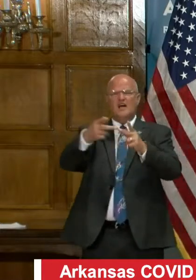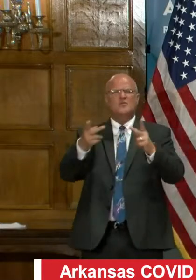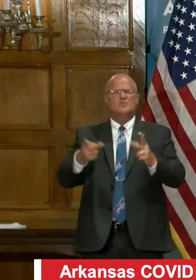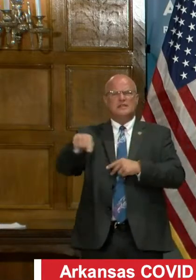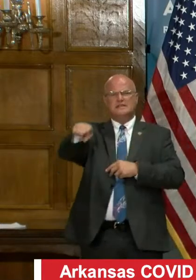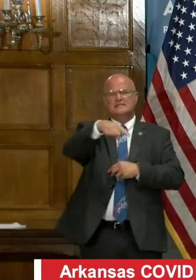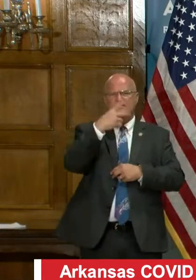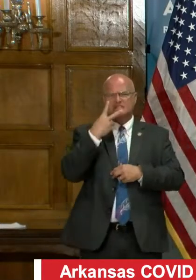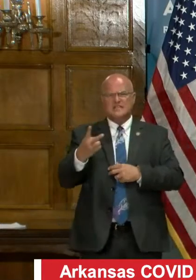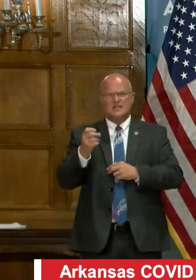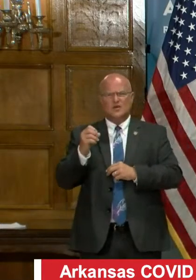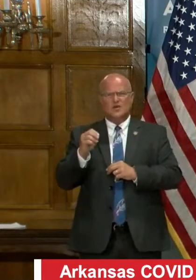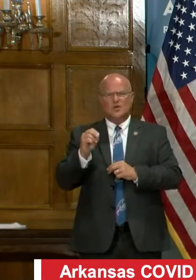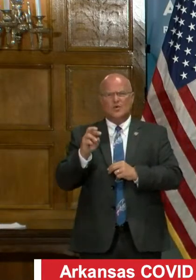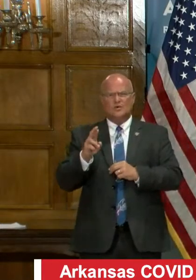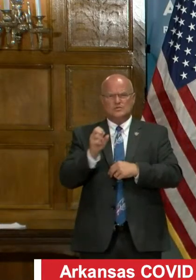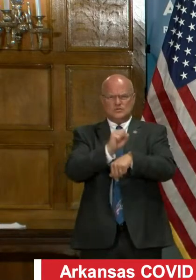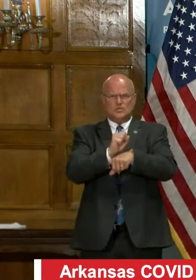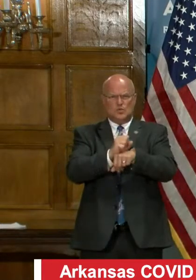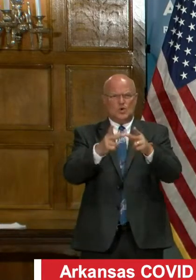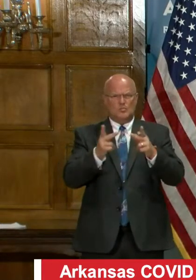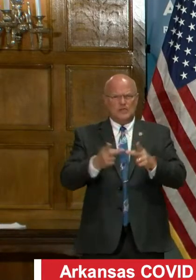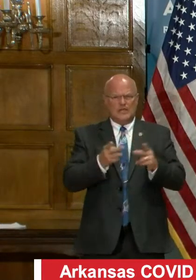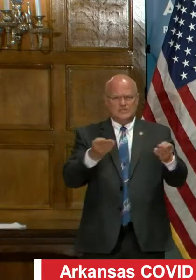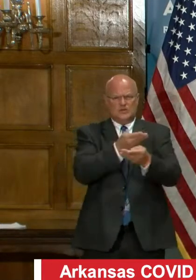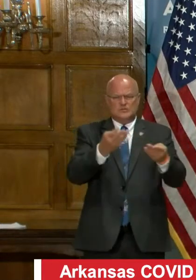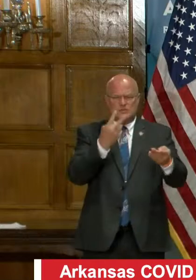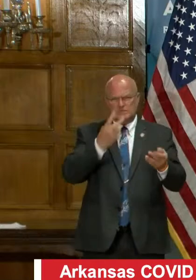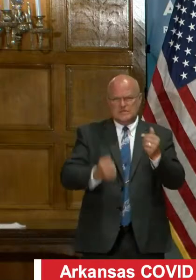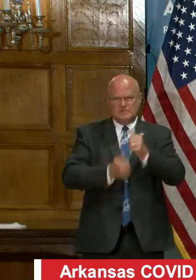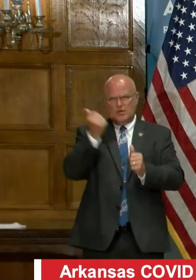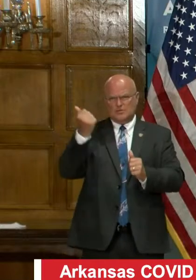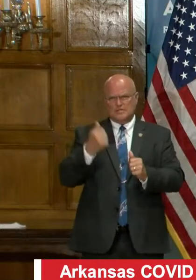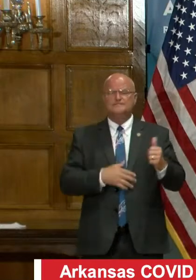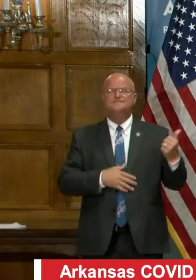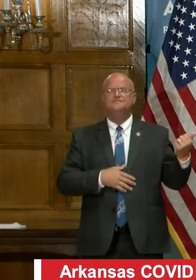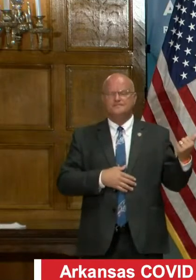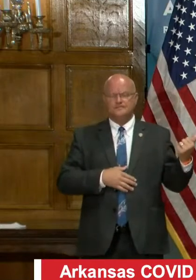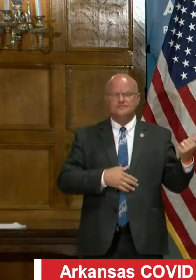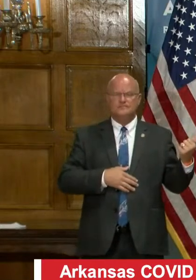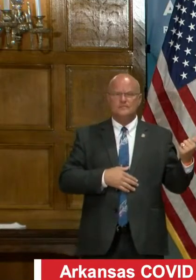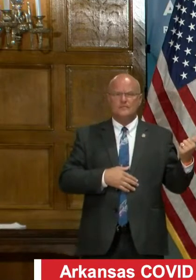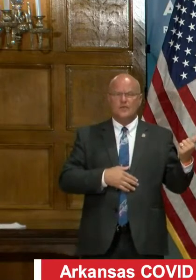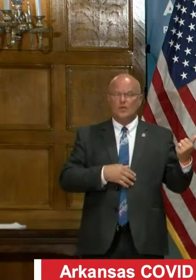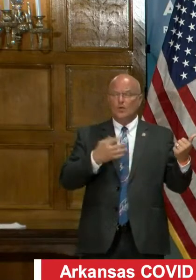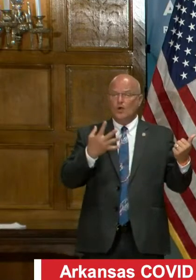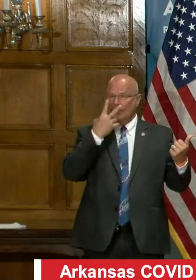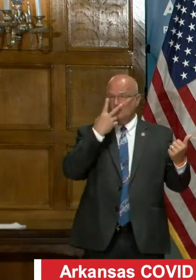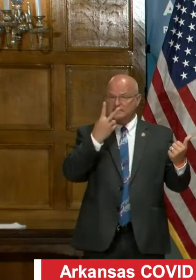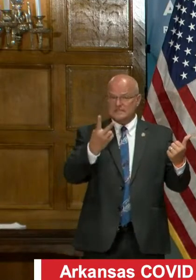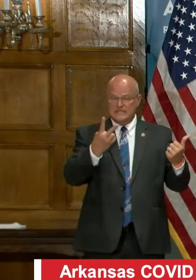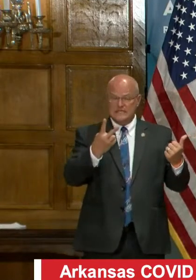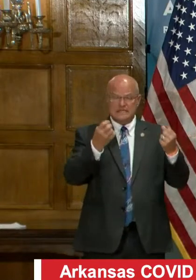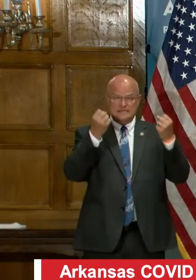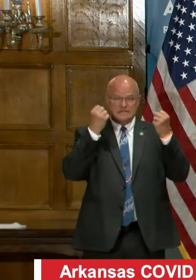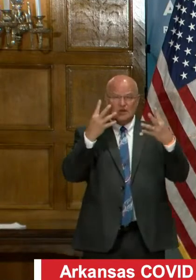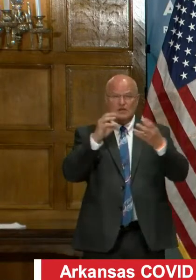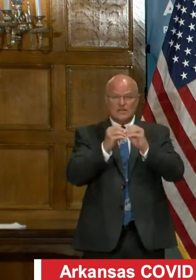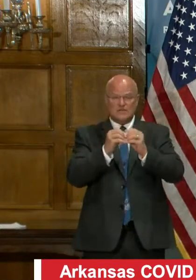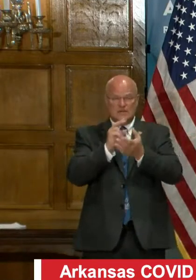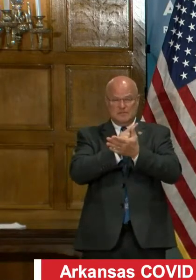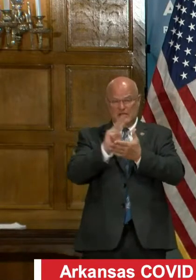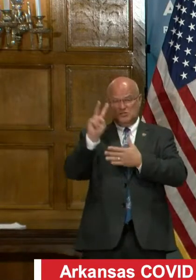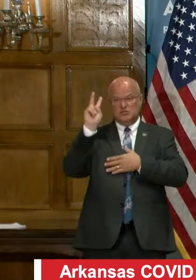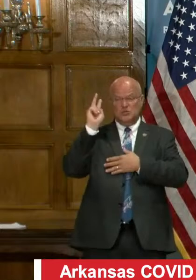seeing, or is it pretty much workplace transmission is what we're seeing? What we've been seeing driving the large numbers in the last